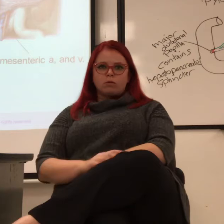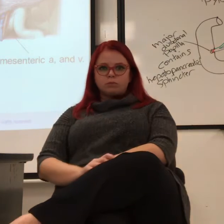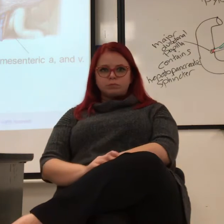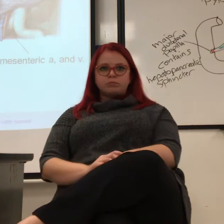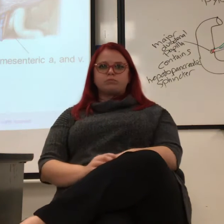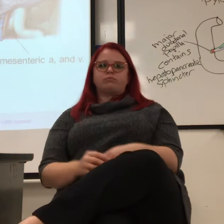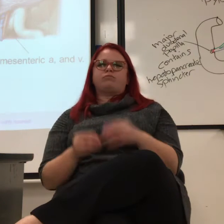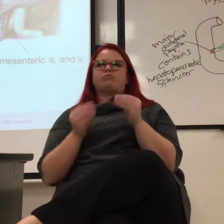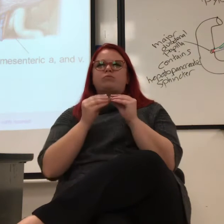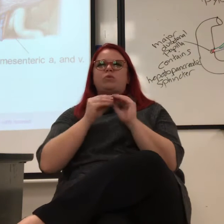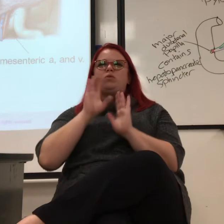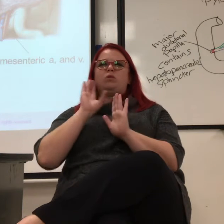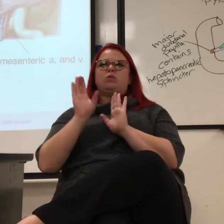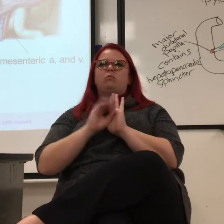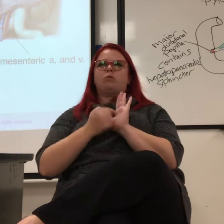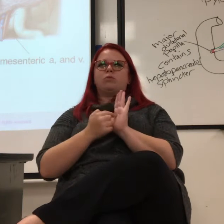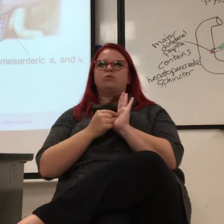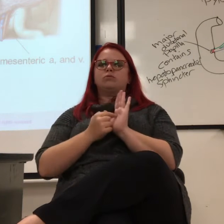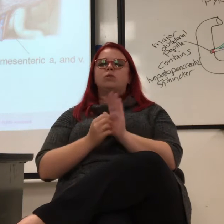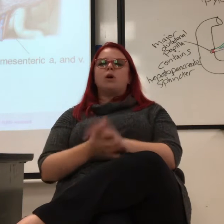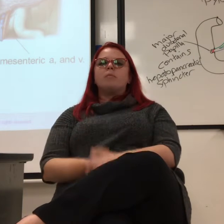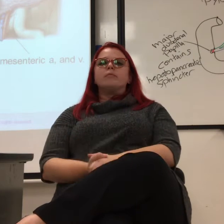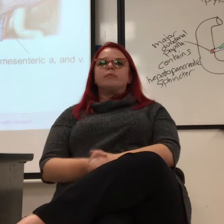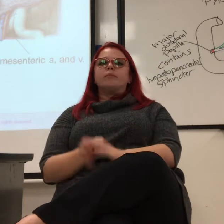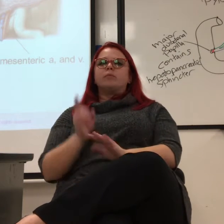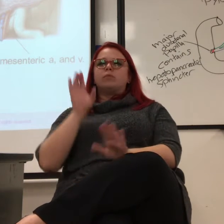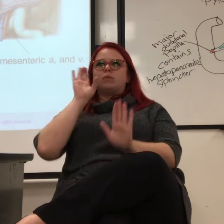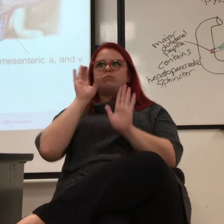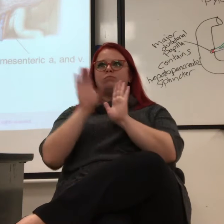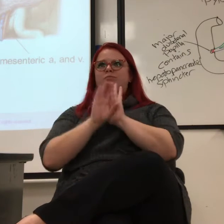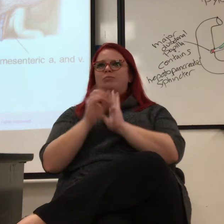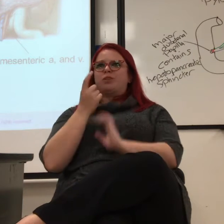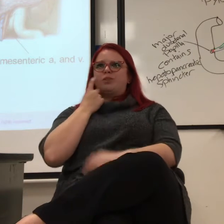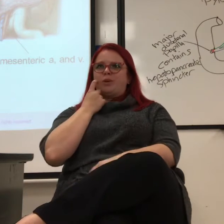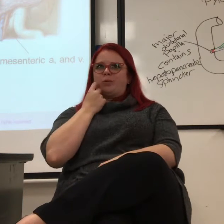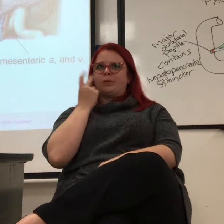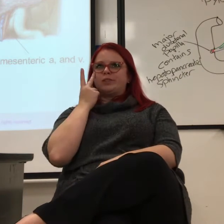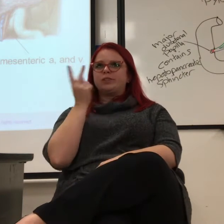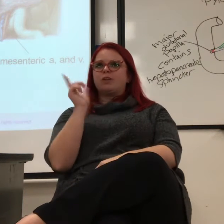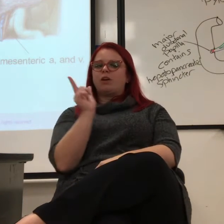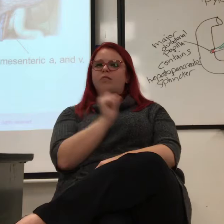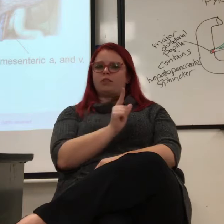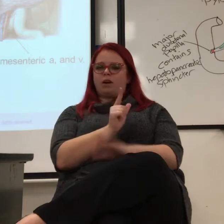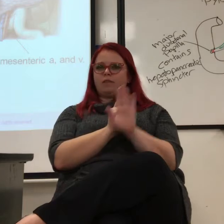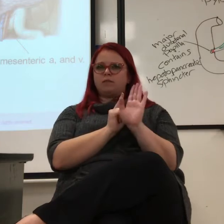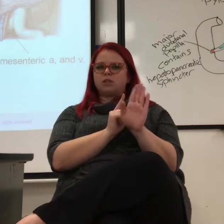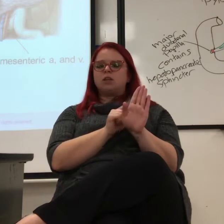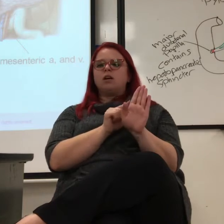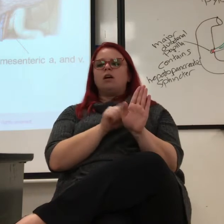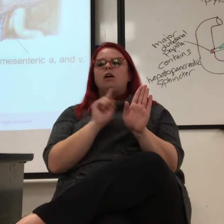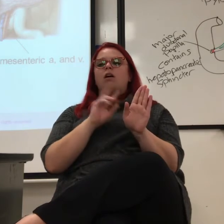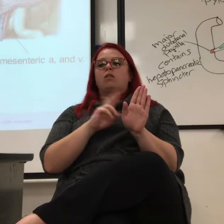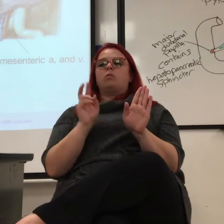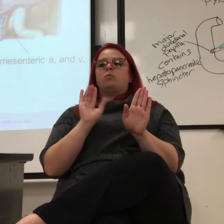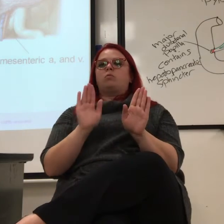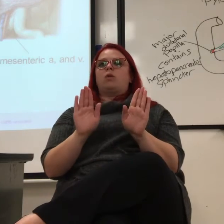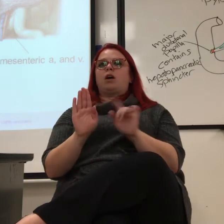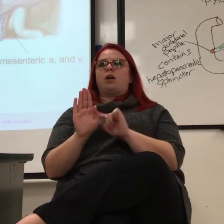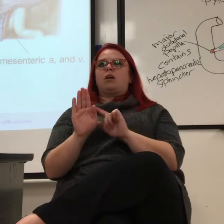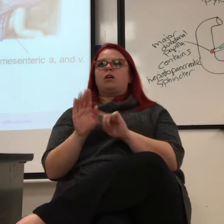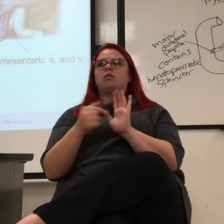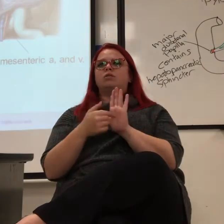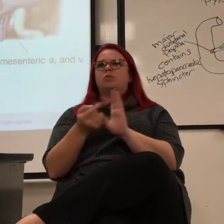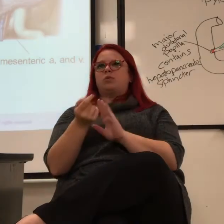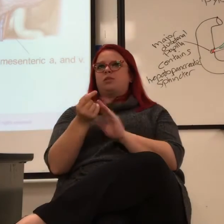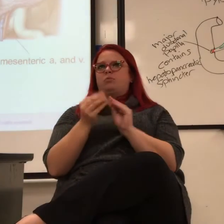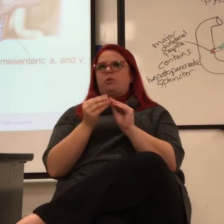some more pictures of it. Here's the picture we just looked at on the left. Our picture on the right shows you a little bit